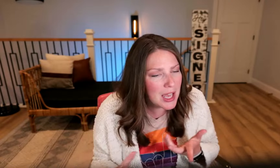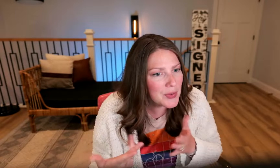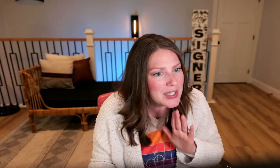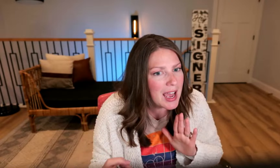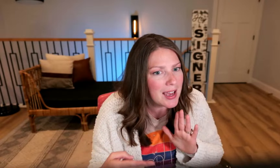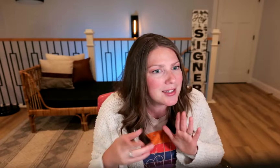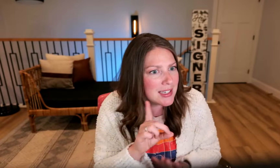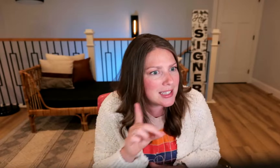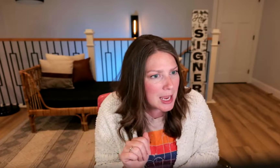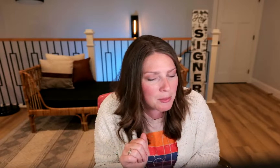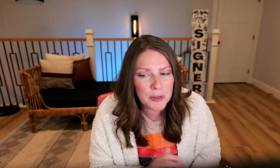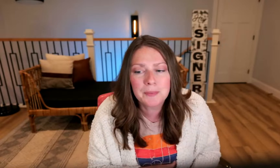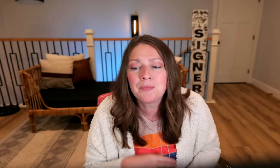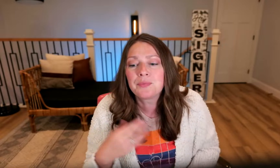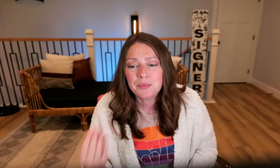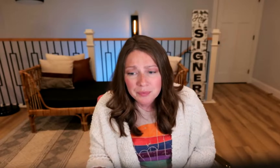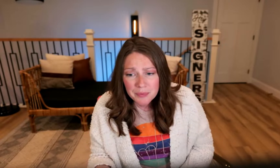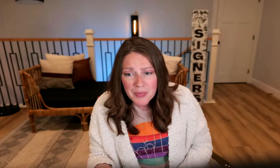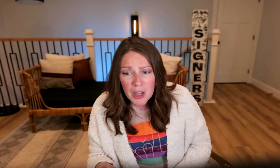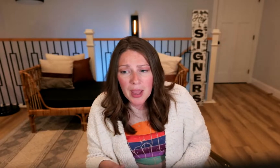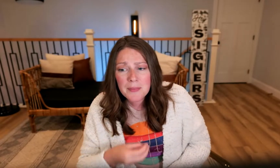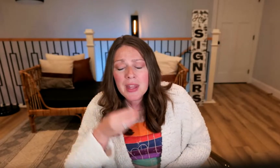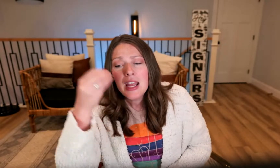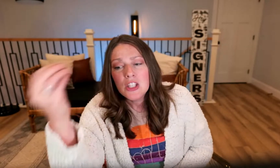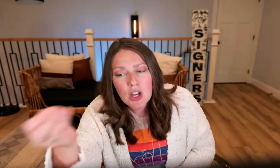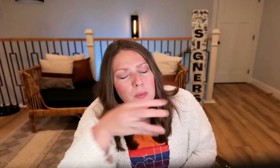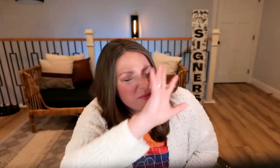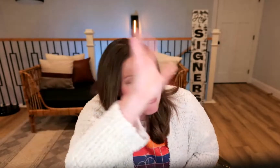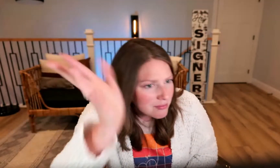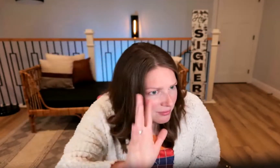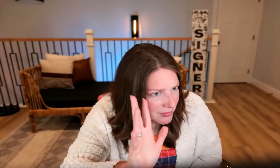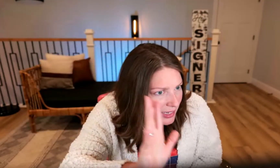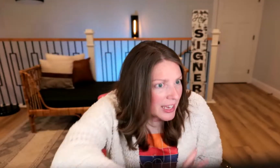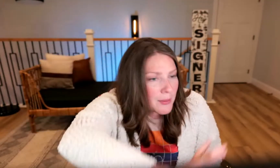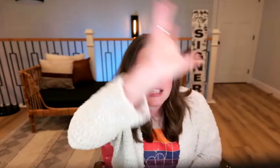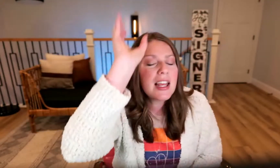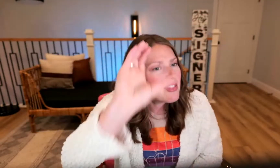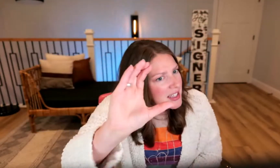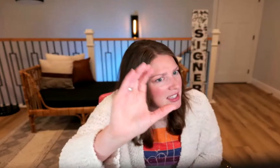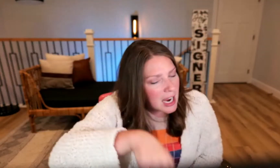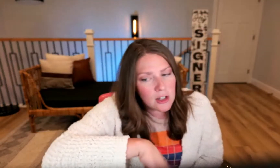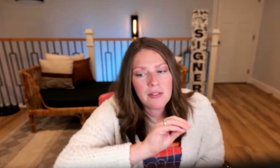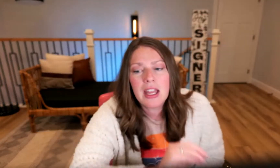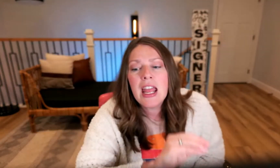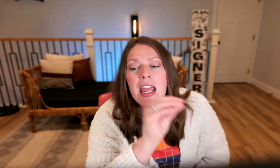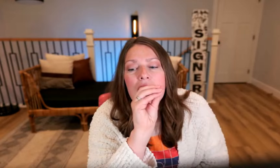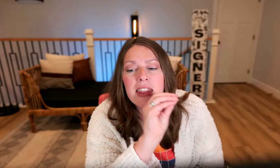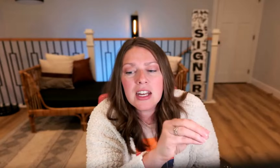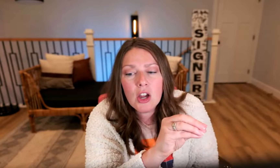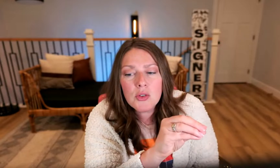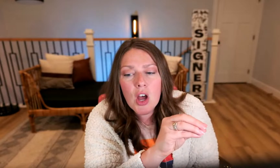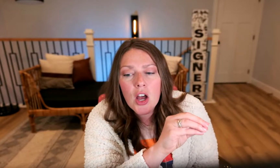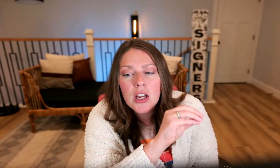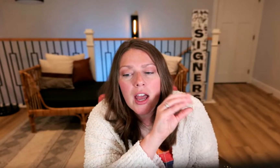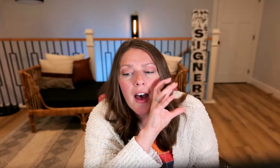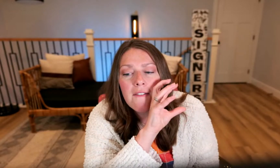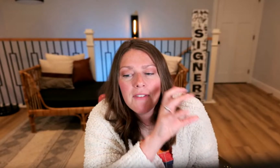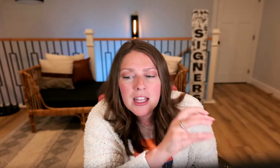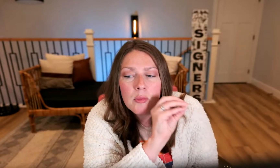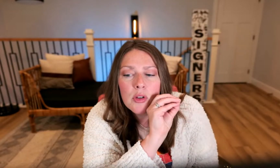themselves as disabled. Okay, so anyways, that's the title of it. And then it goes on,